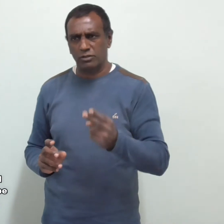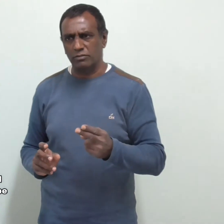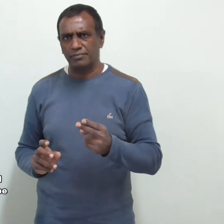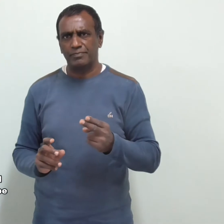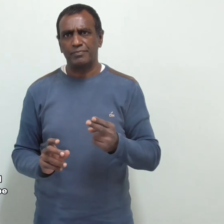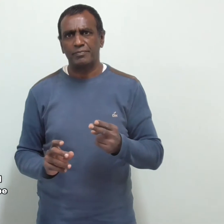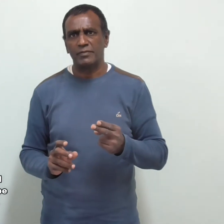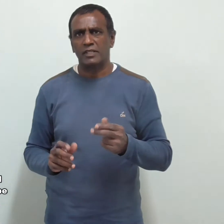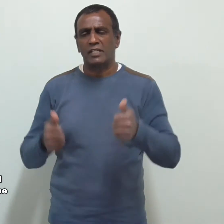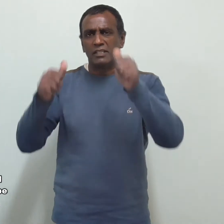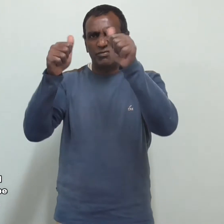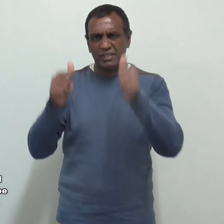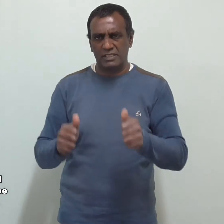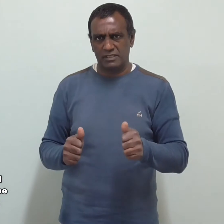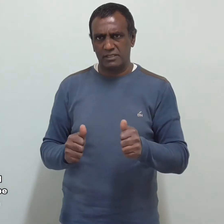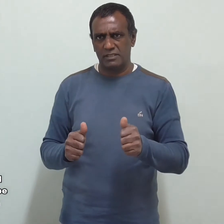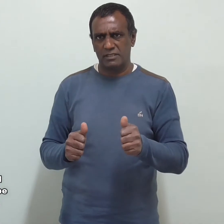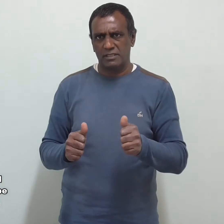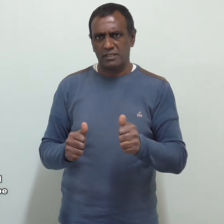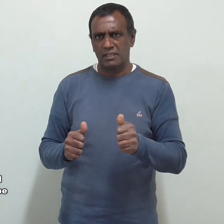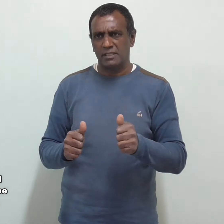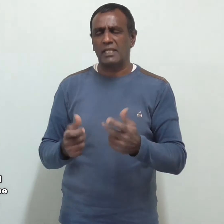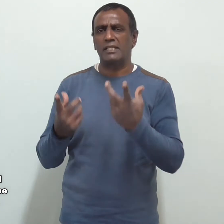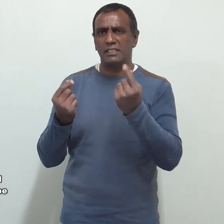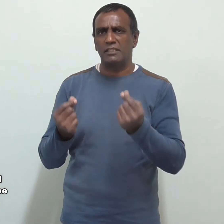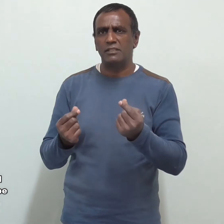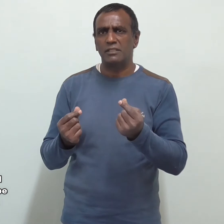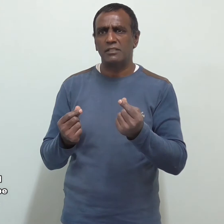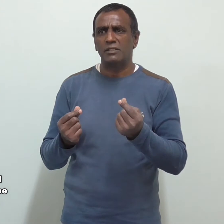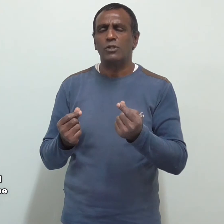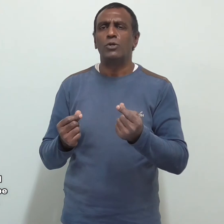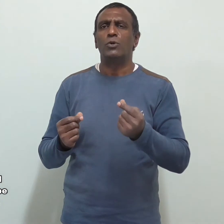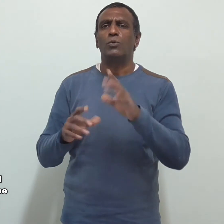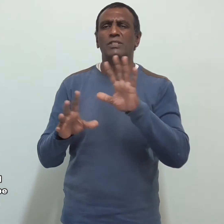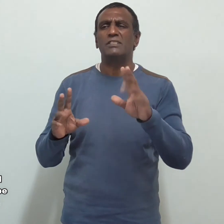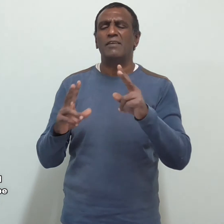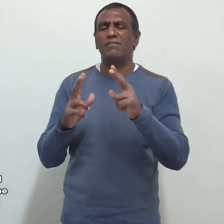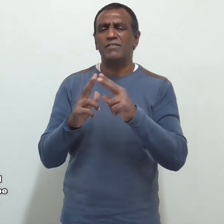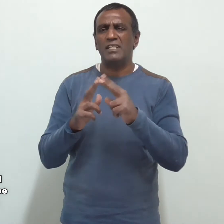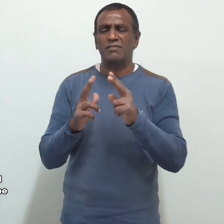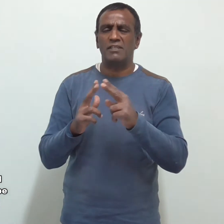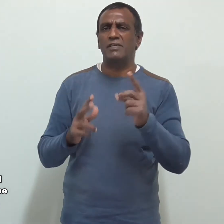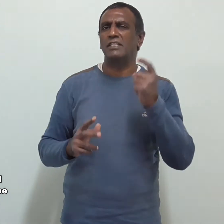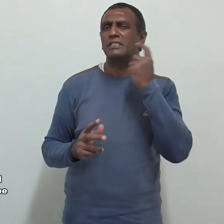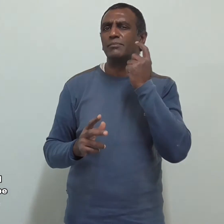Also, the figures that they did was very, very, very